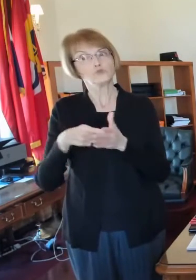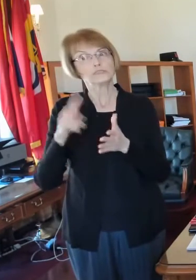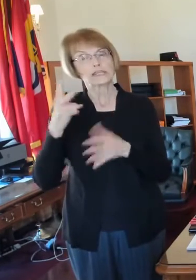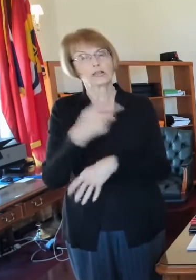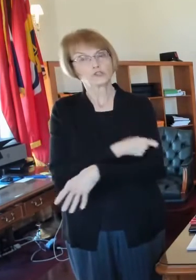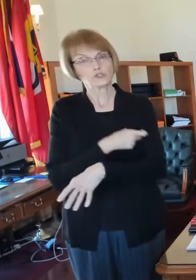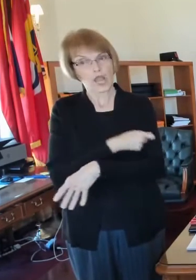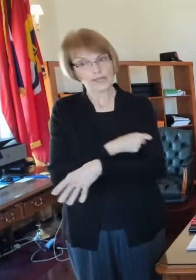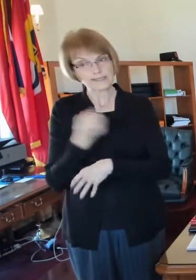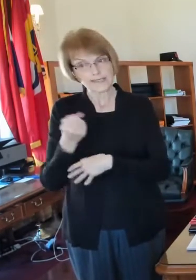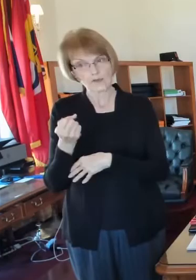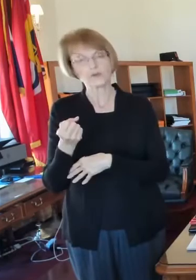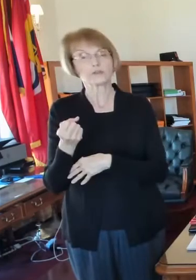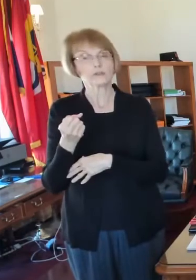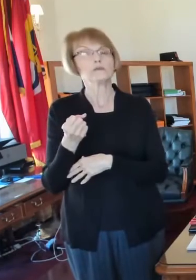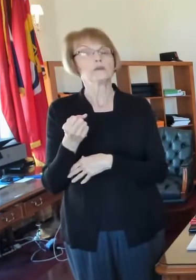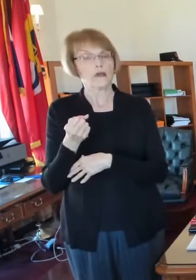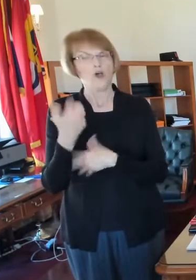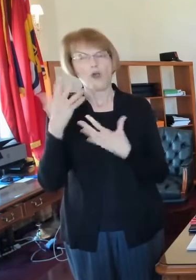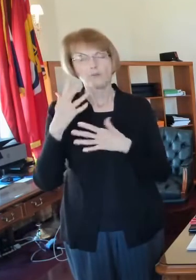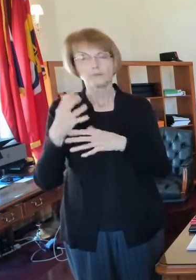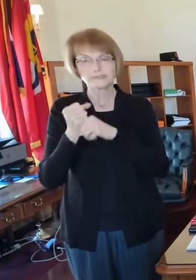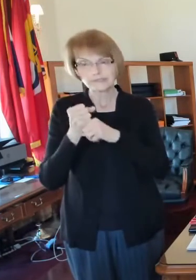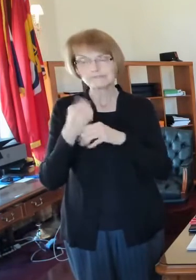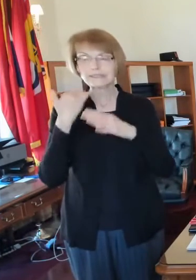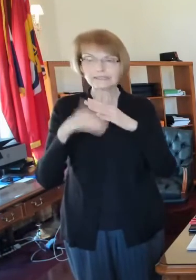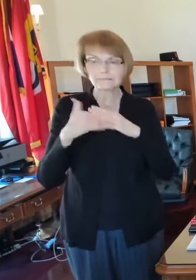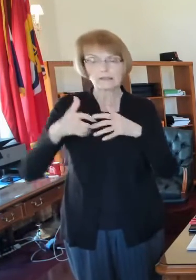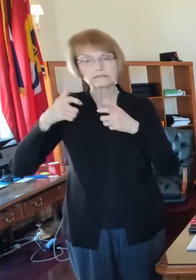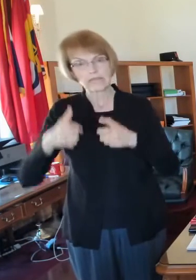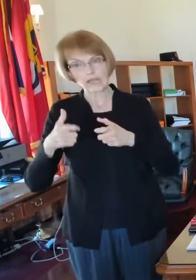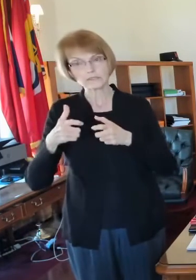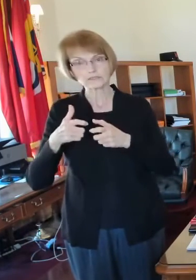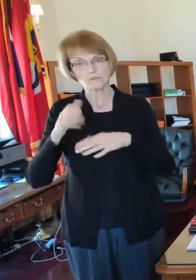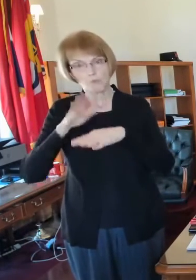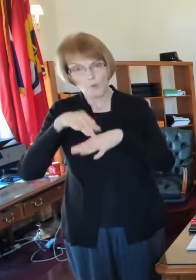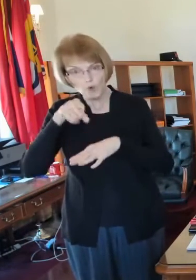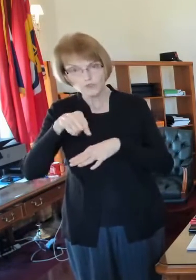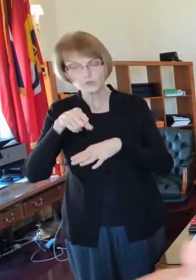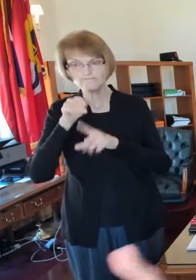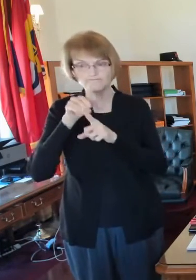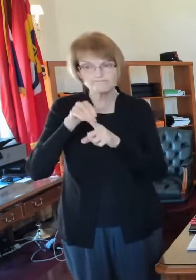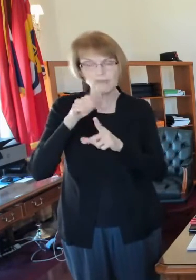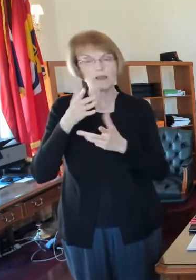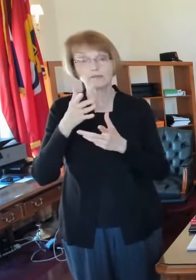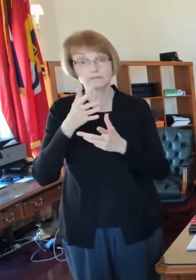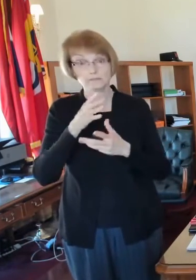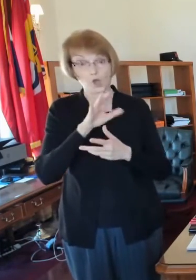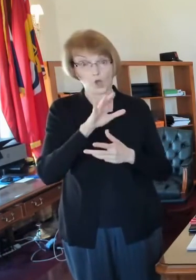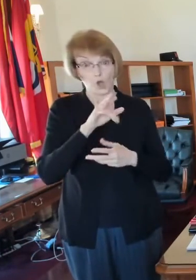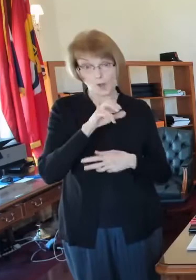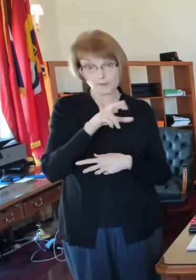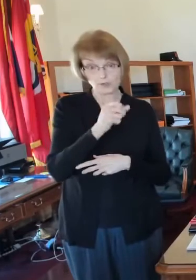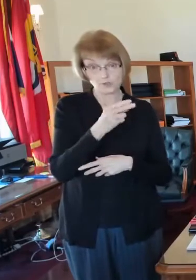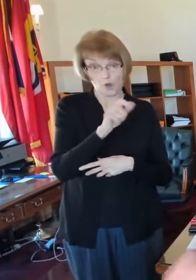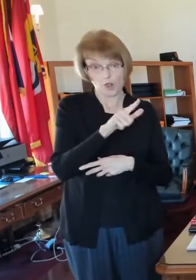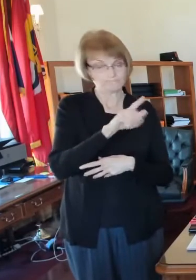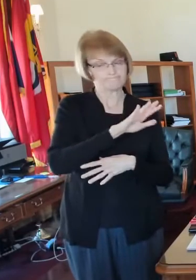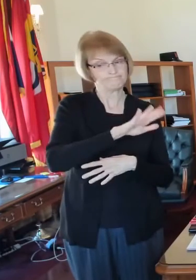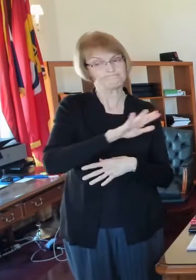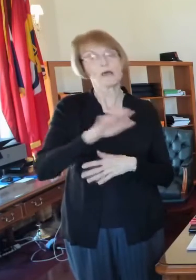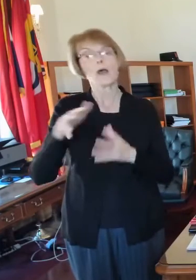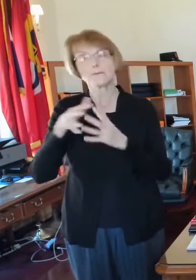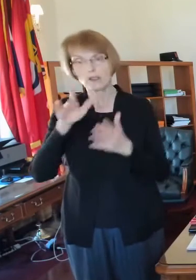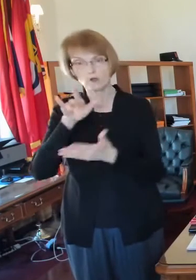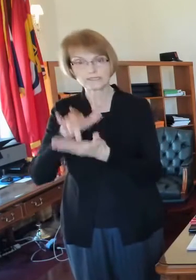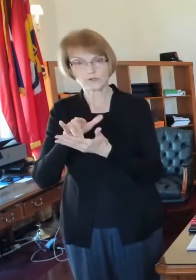have received either an email or a text message letting you know that it's going to be at the America Center this Saturday. Those are not